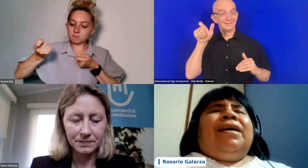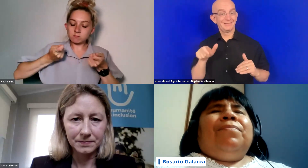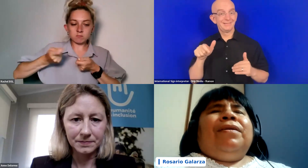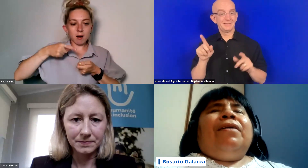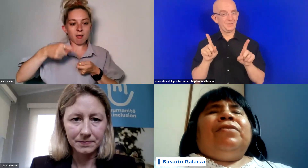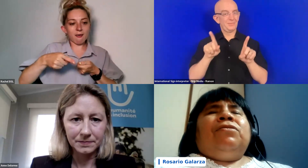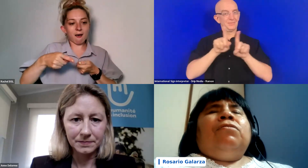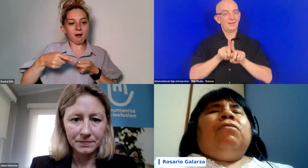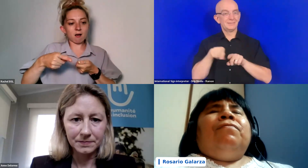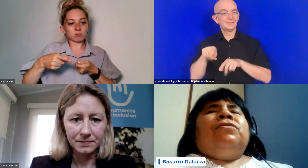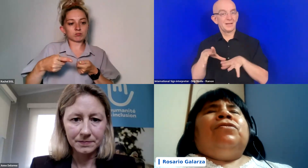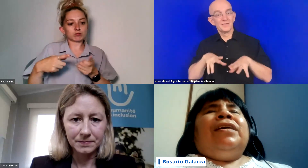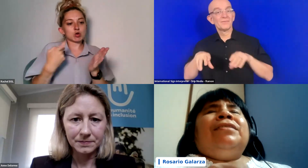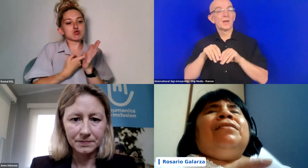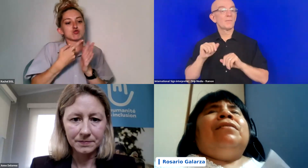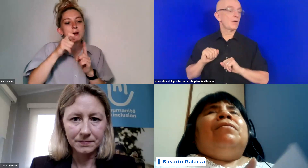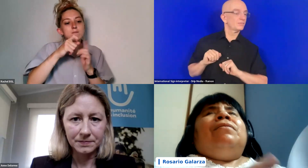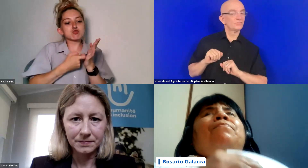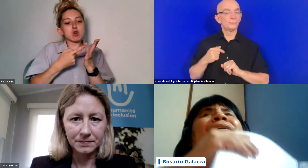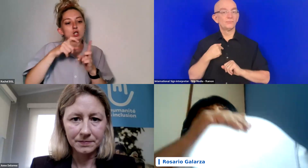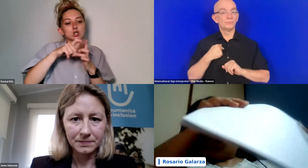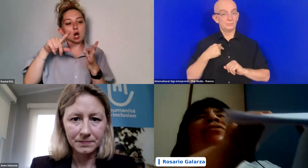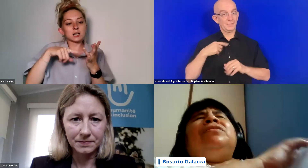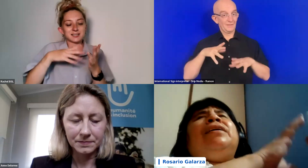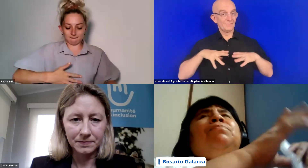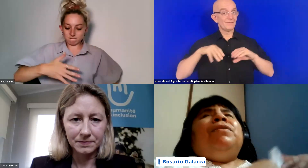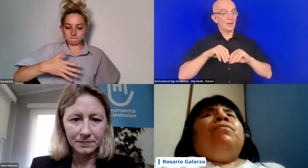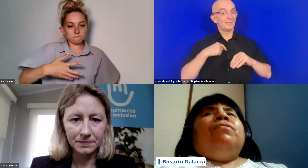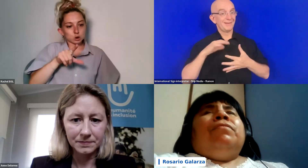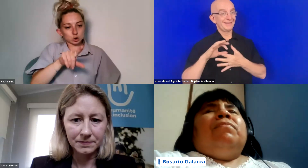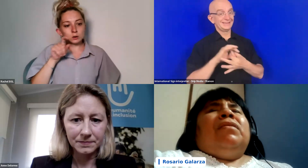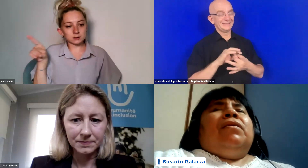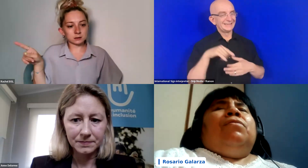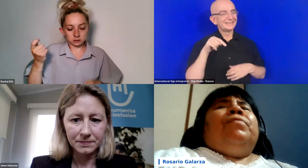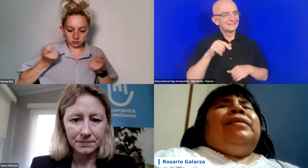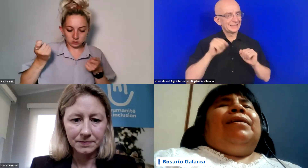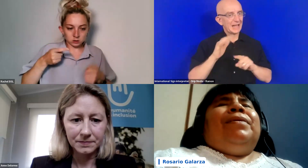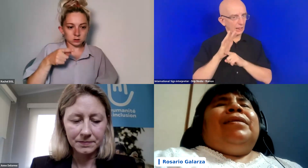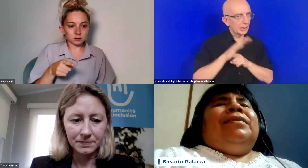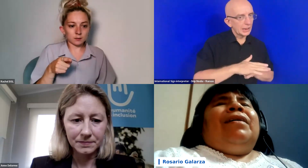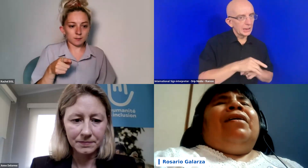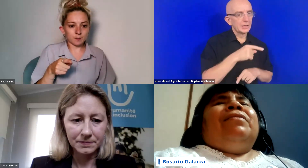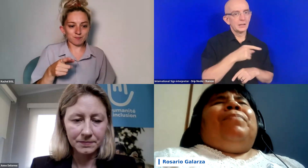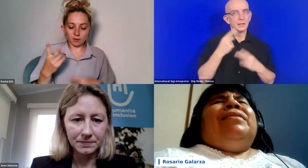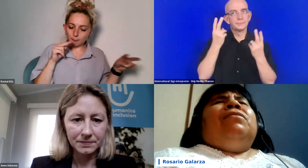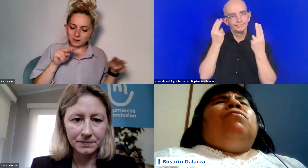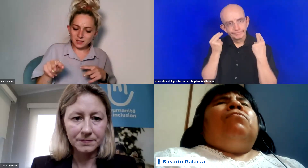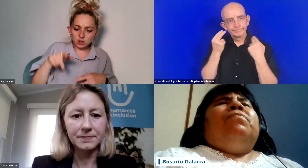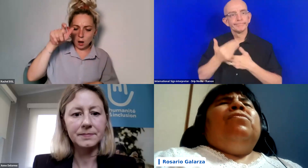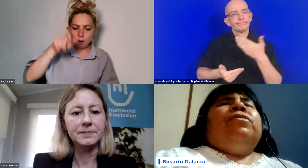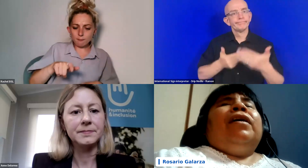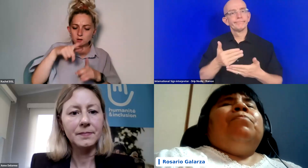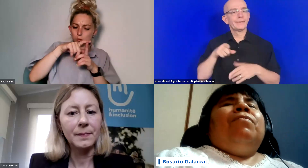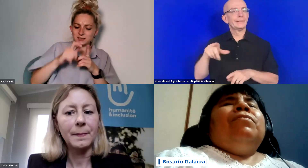This can be a result of societal perceptions that people with disabilities are dependent